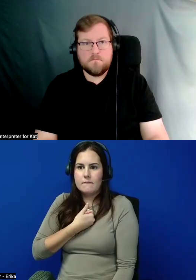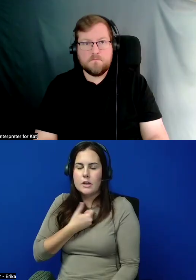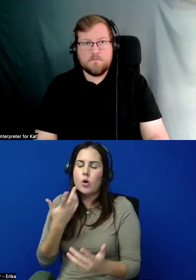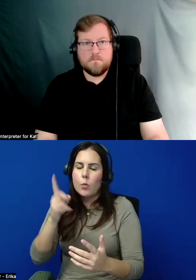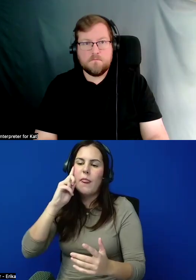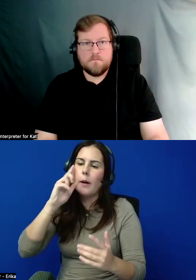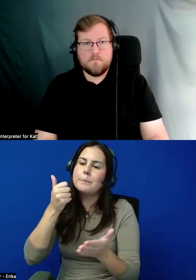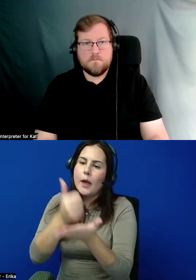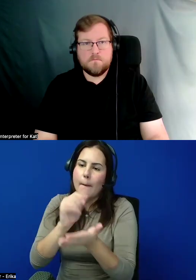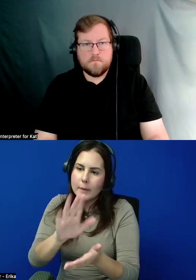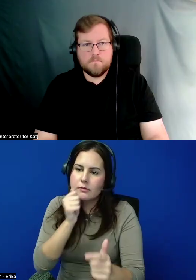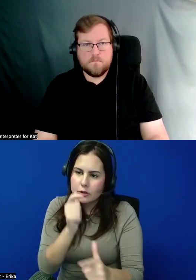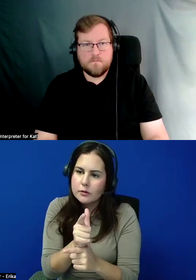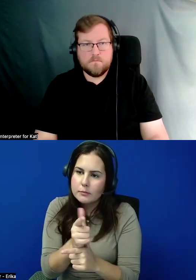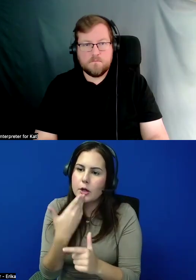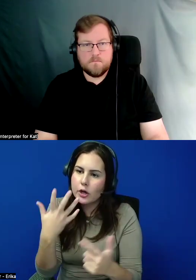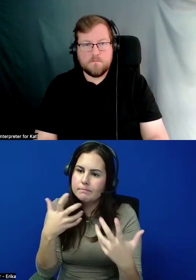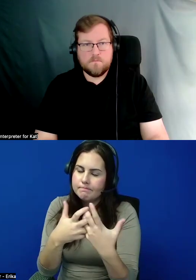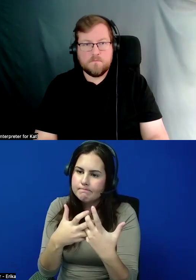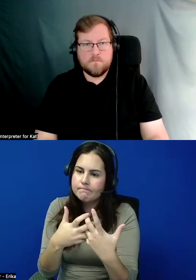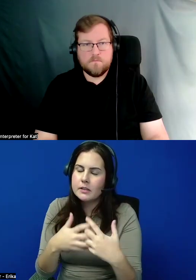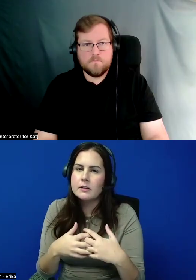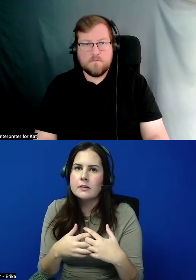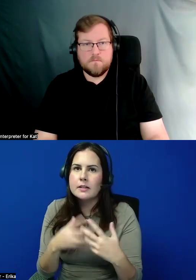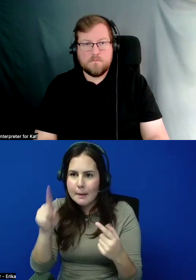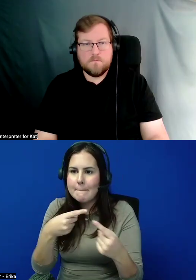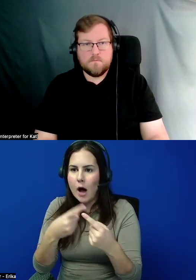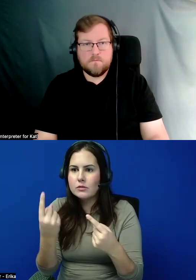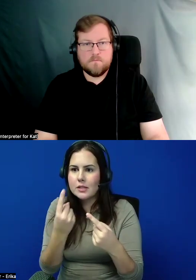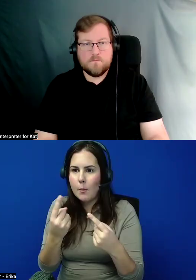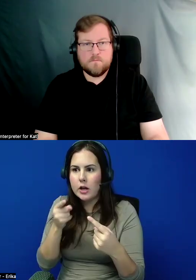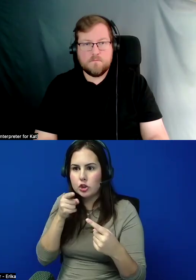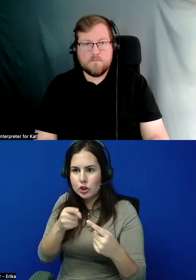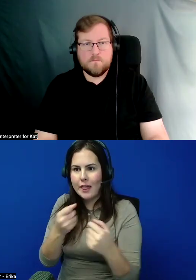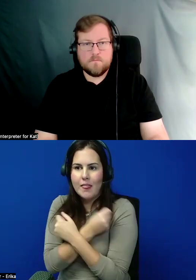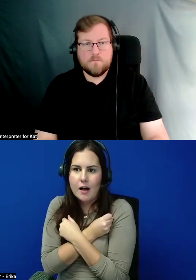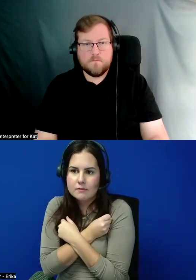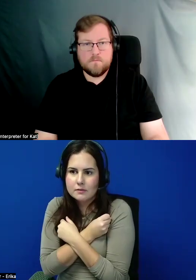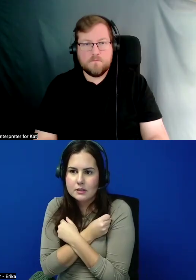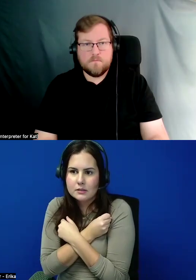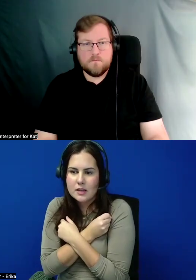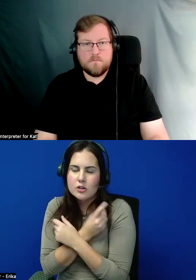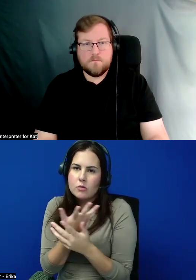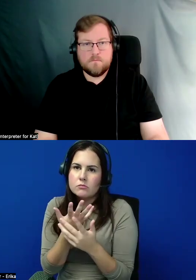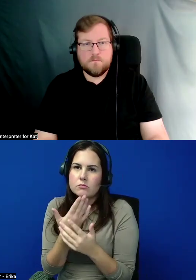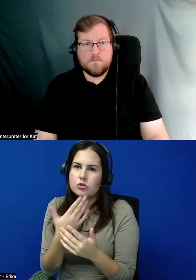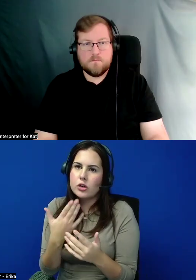doing it for something she wants, she's doing it for someone she loves. And that puts it in a different light.